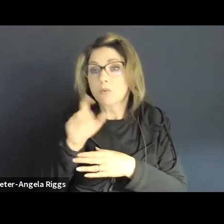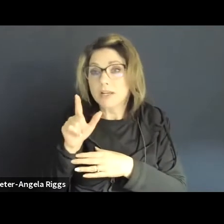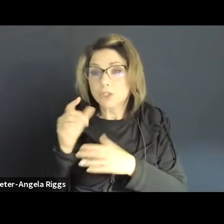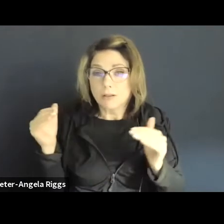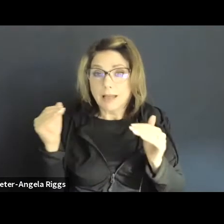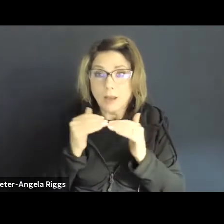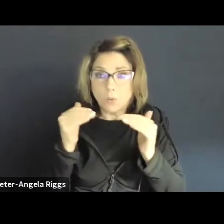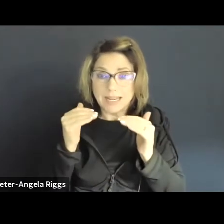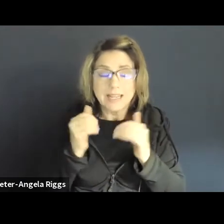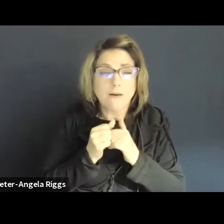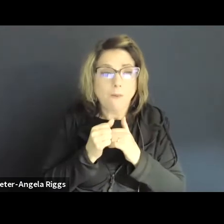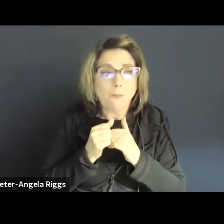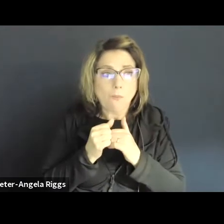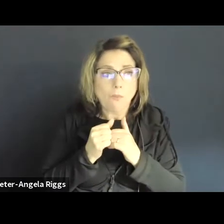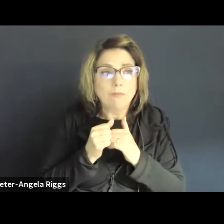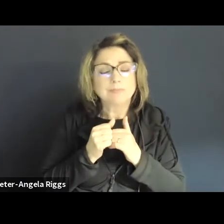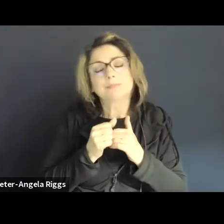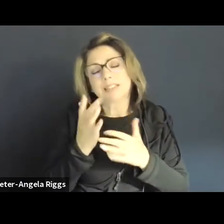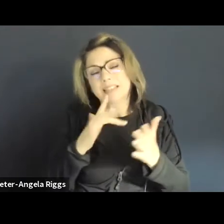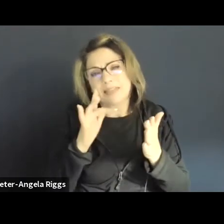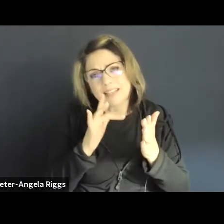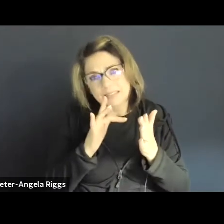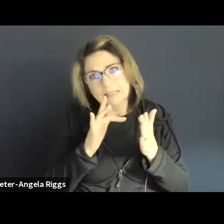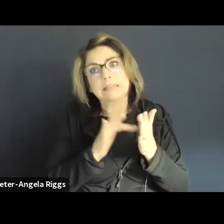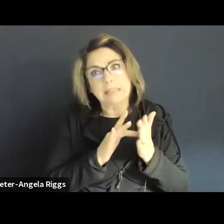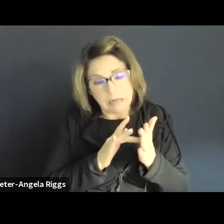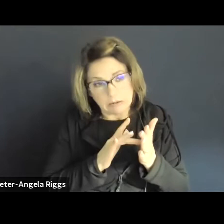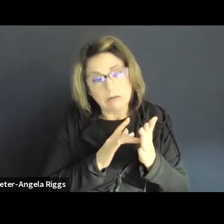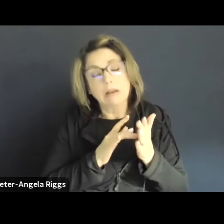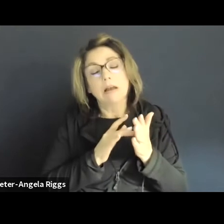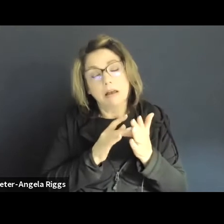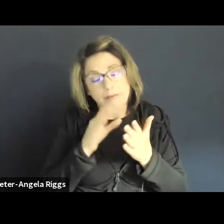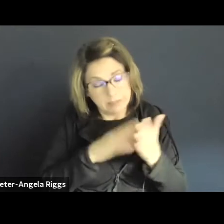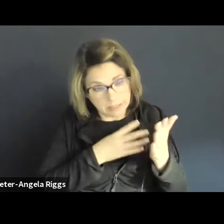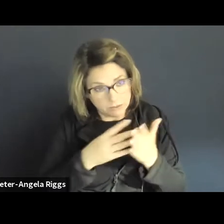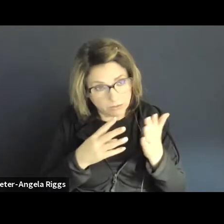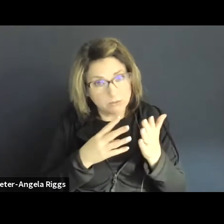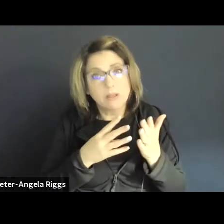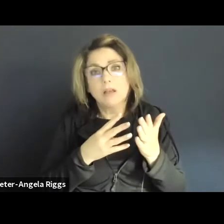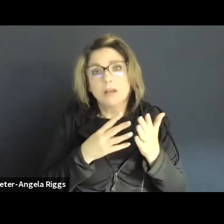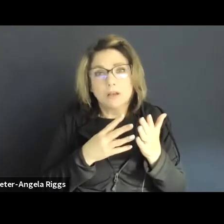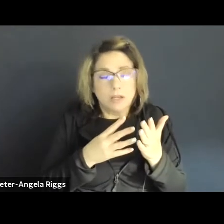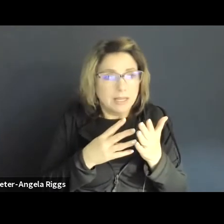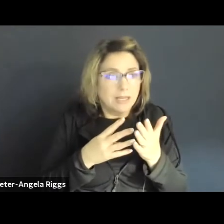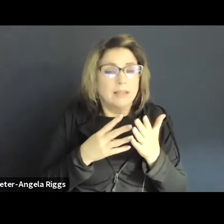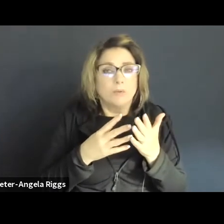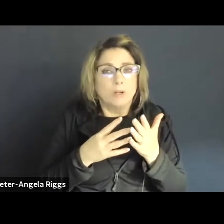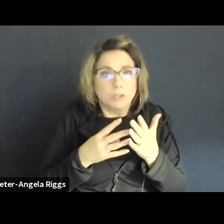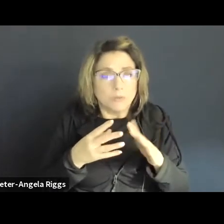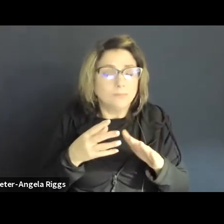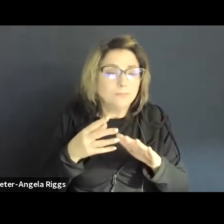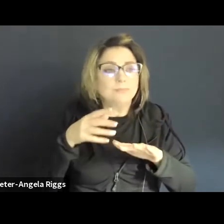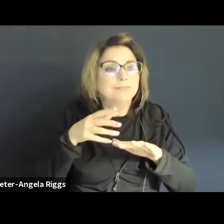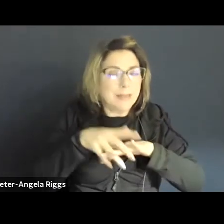because it's at the center of the agenda with the whole of government approach to embed racial justice across federal